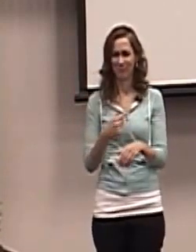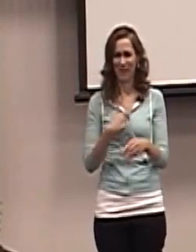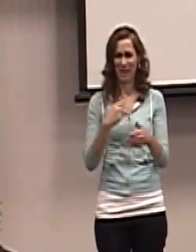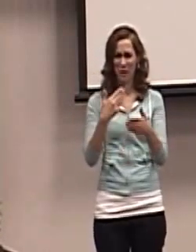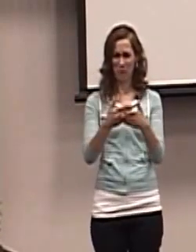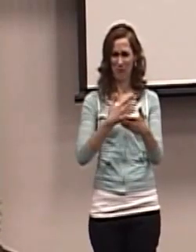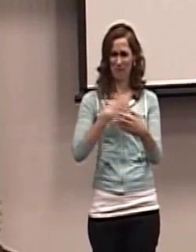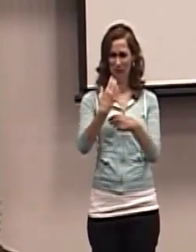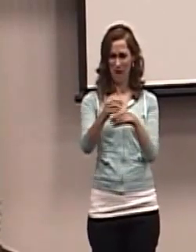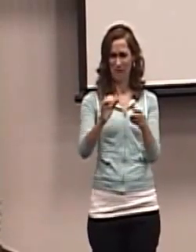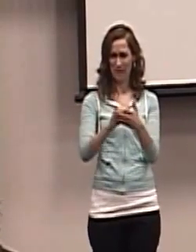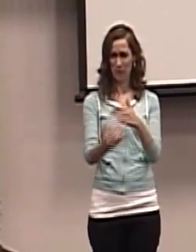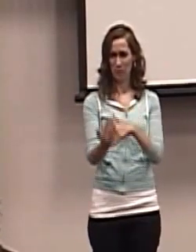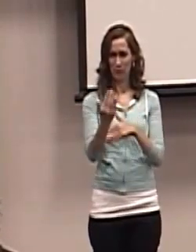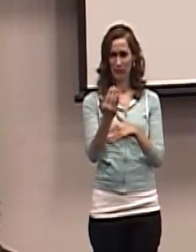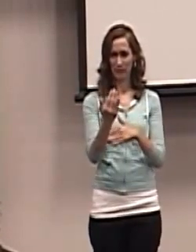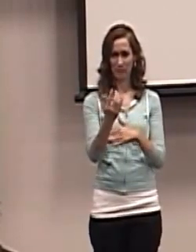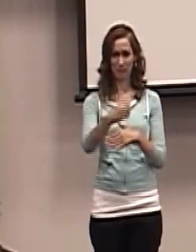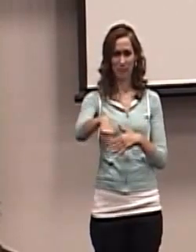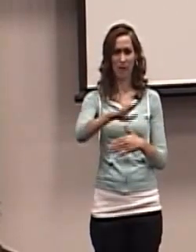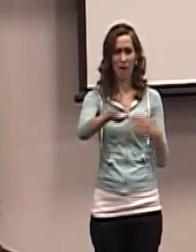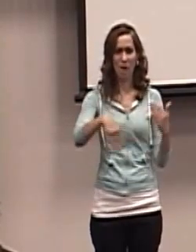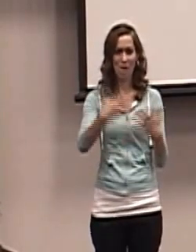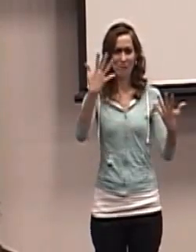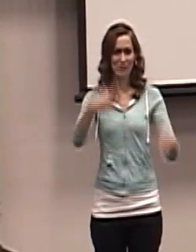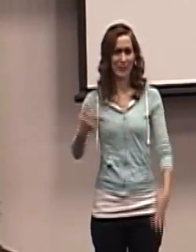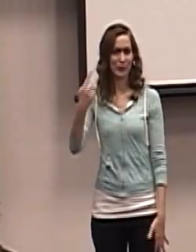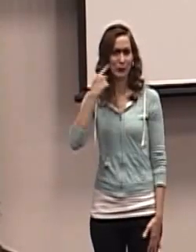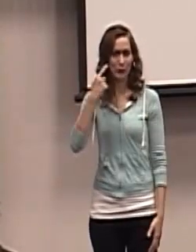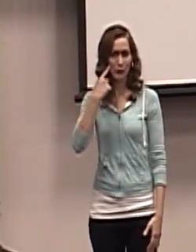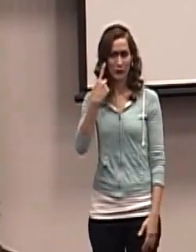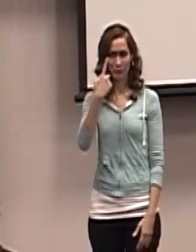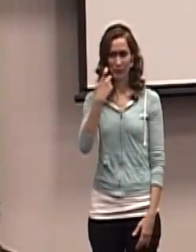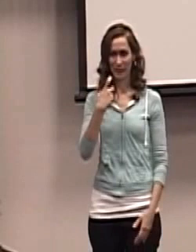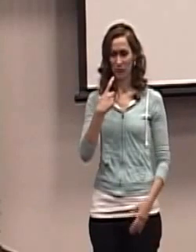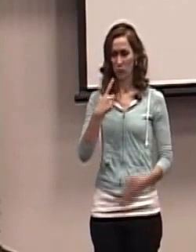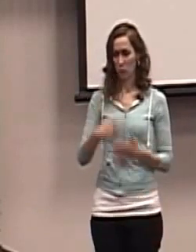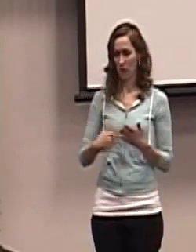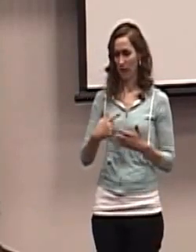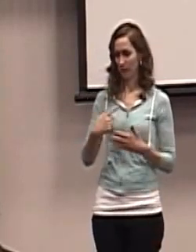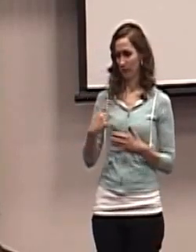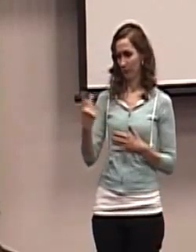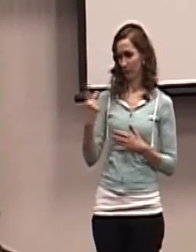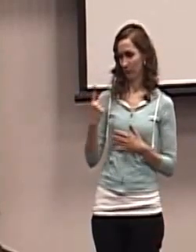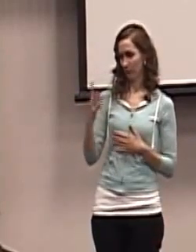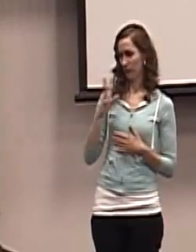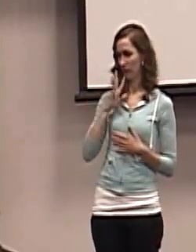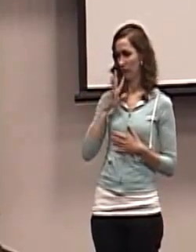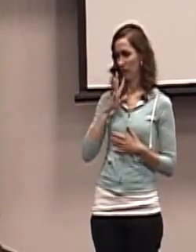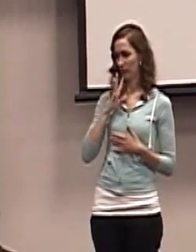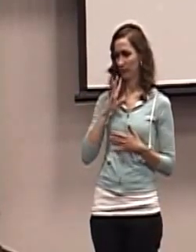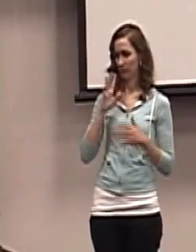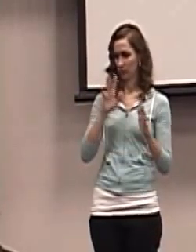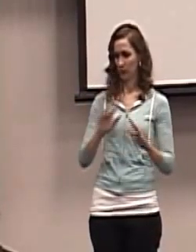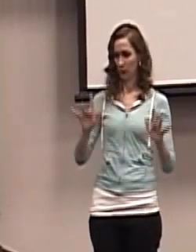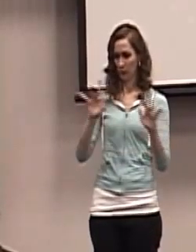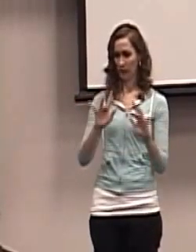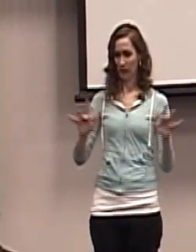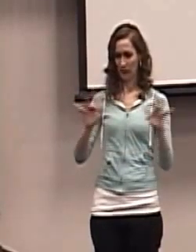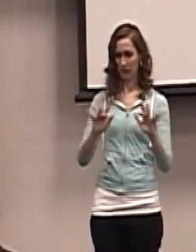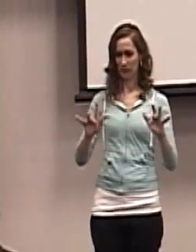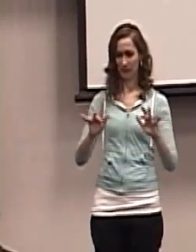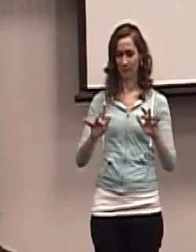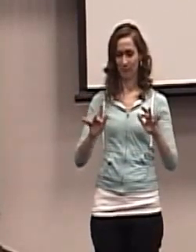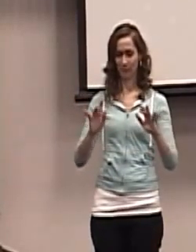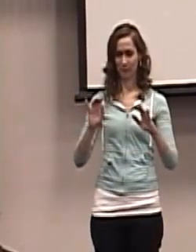heard, because what we were talking about was recorded and rebroadcast umpteen times.